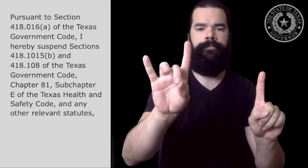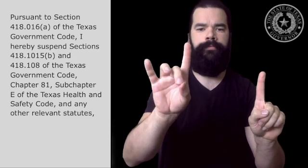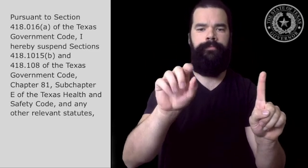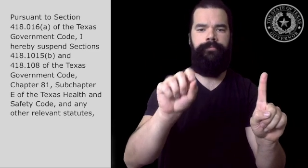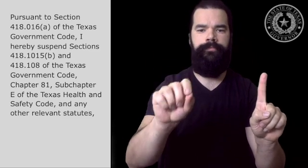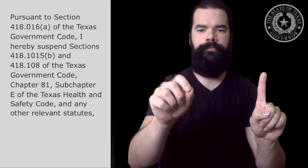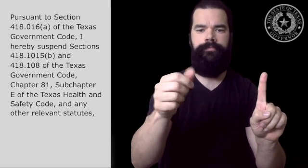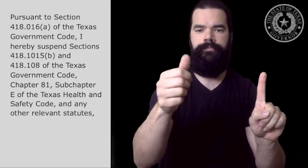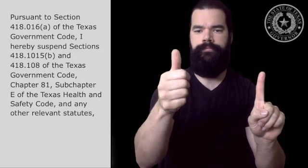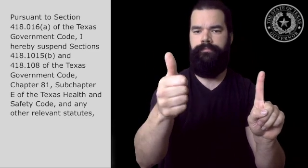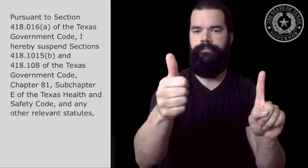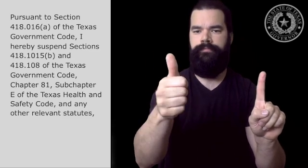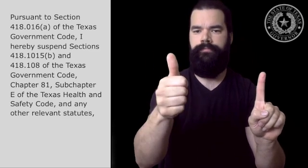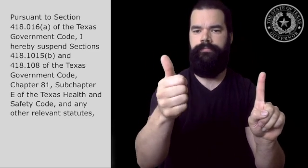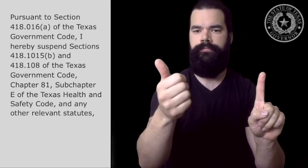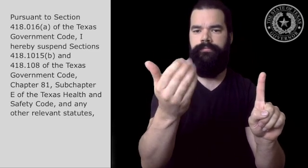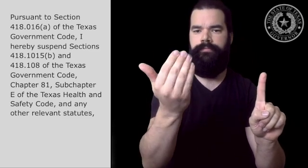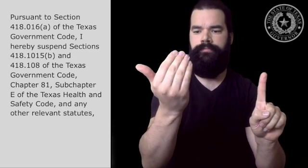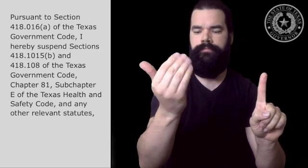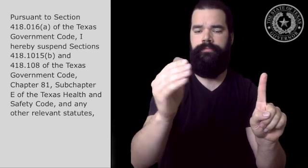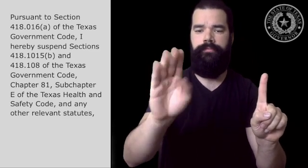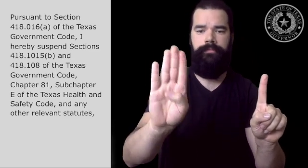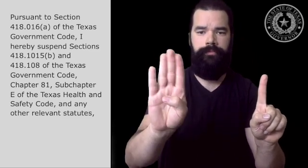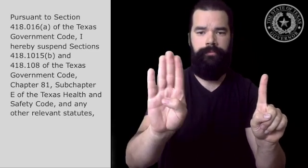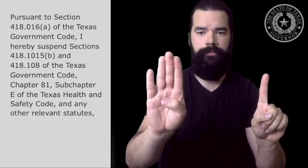and any other relevant statutes.